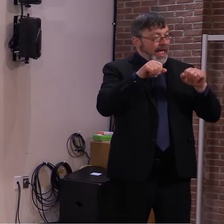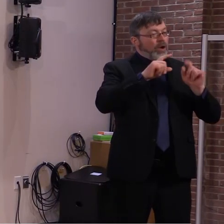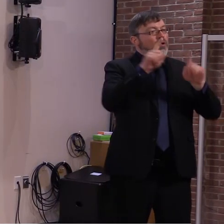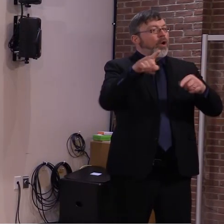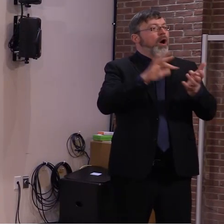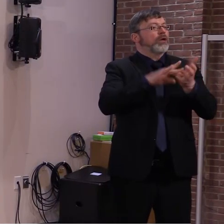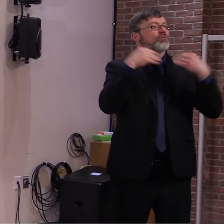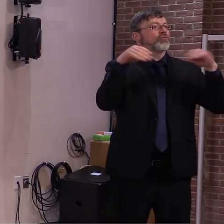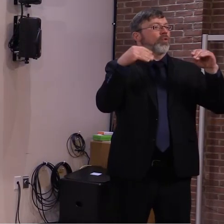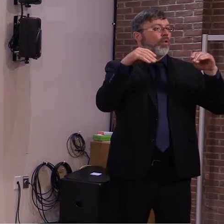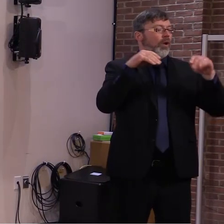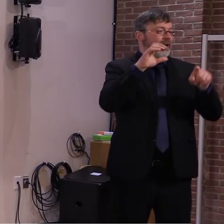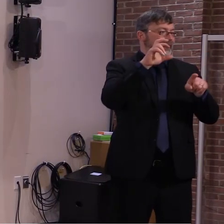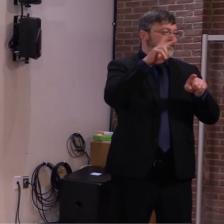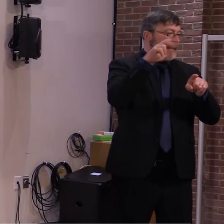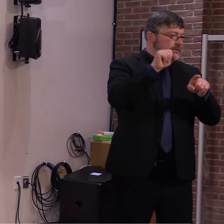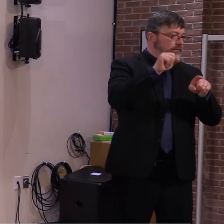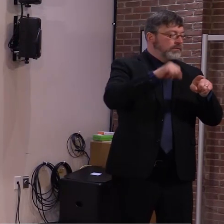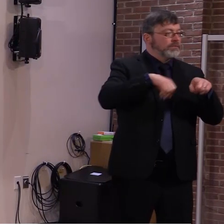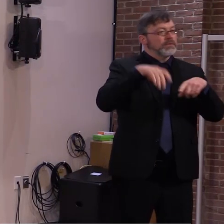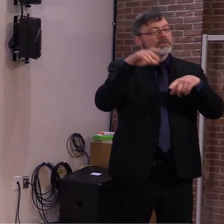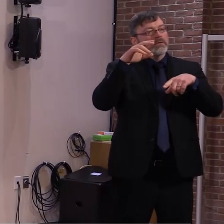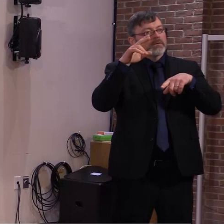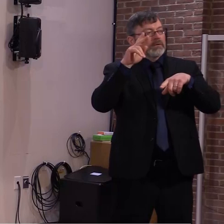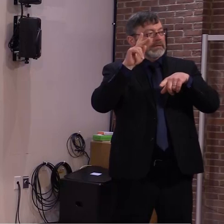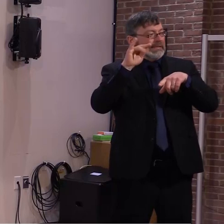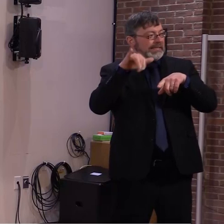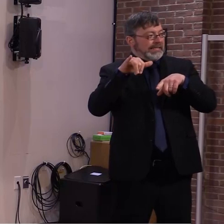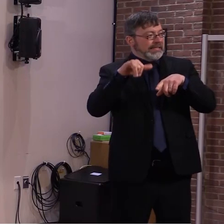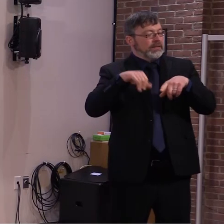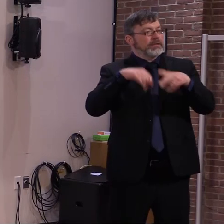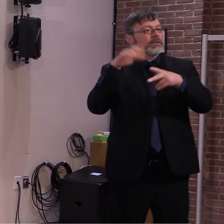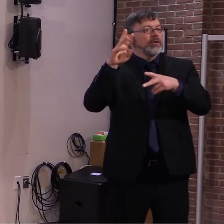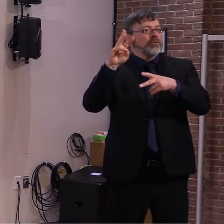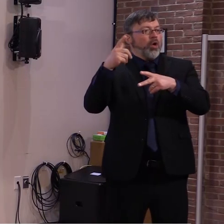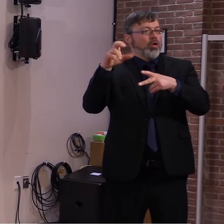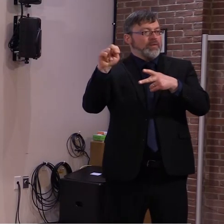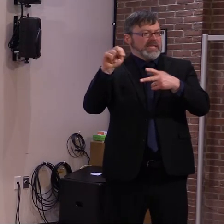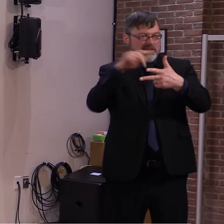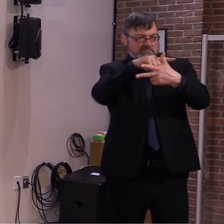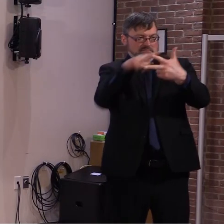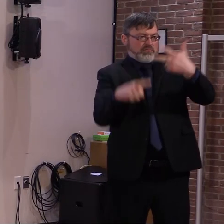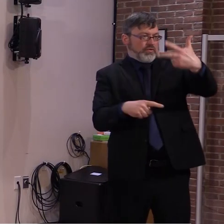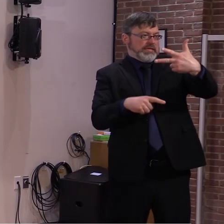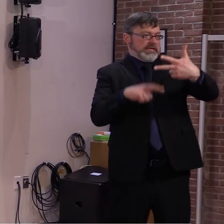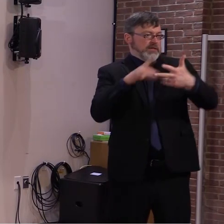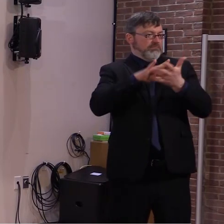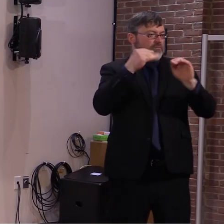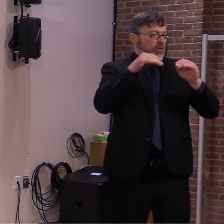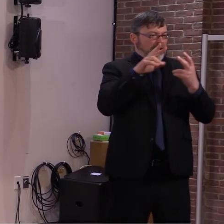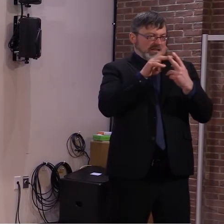CVS Pharmacy, and Walgreens. All of these options are available at